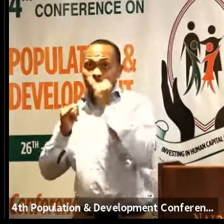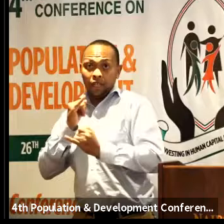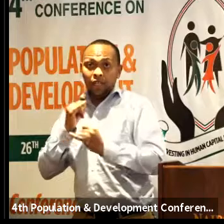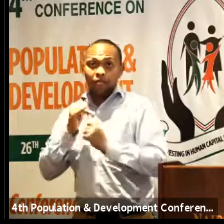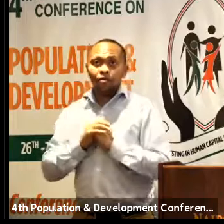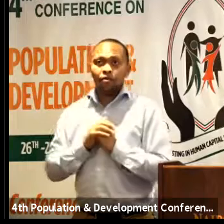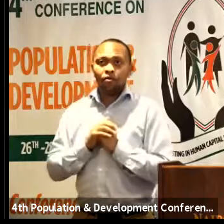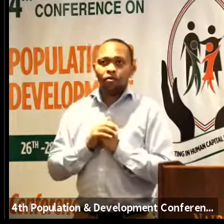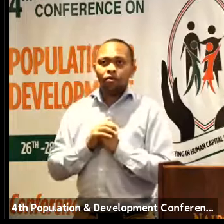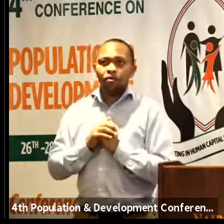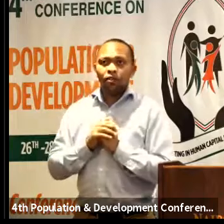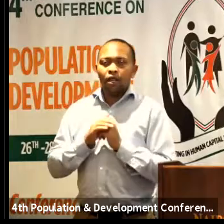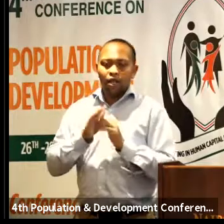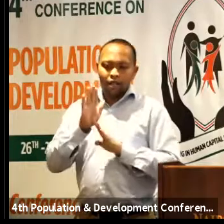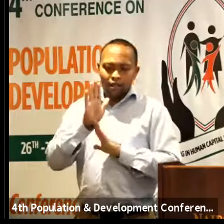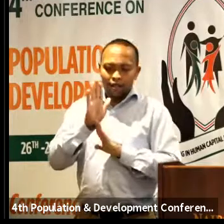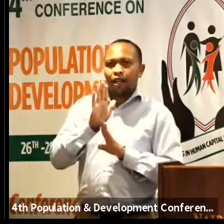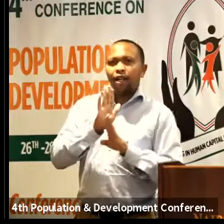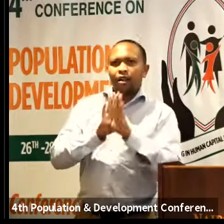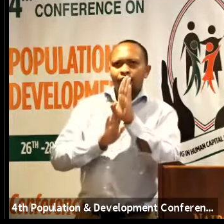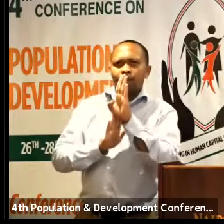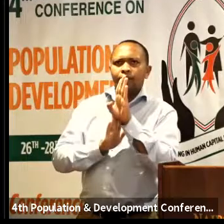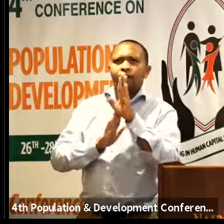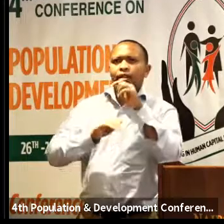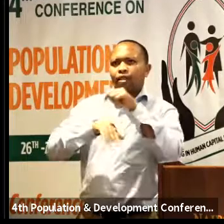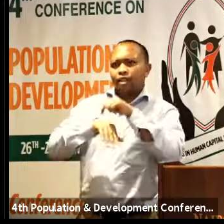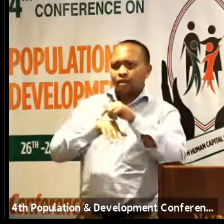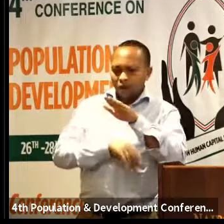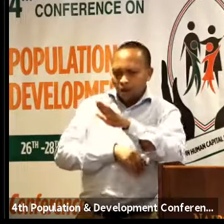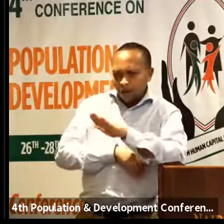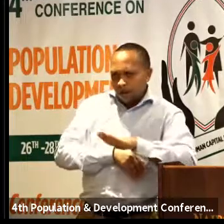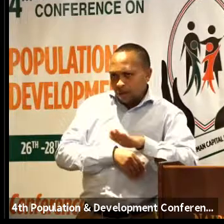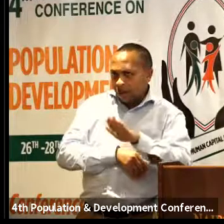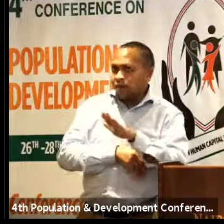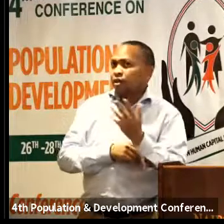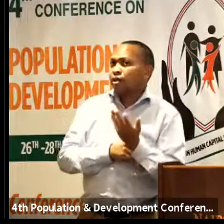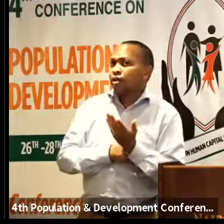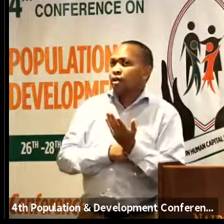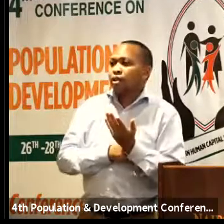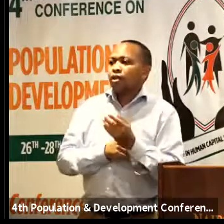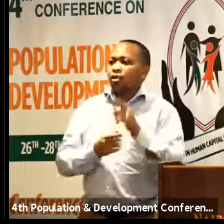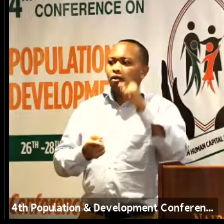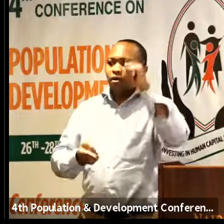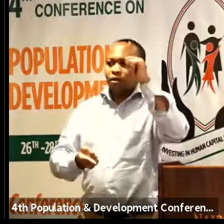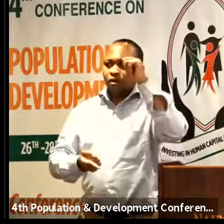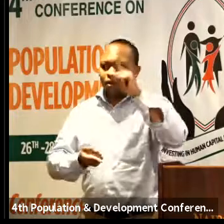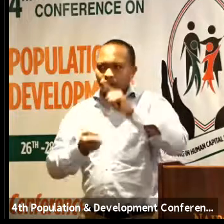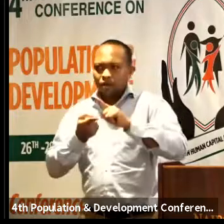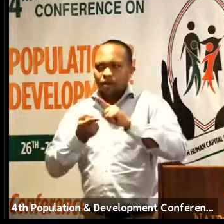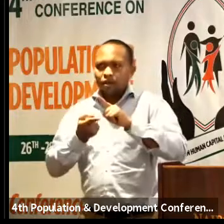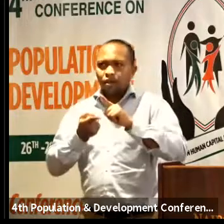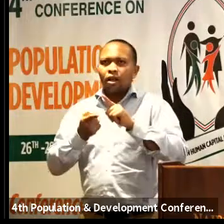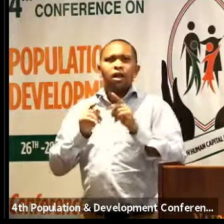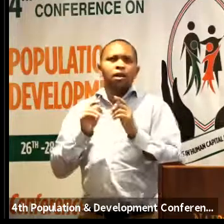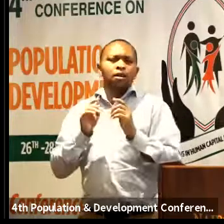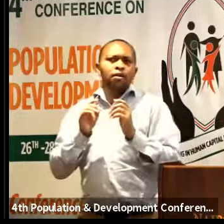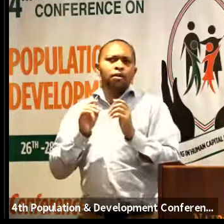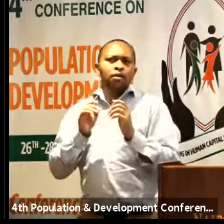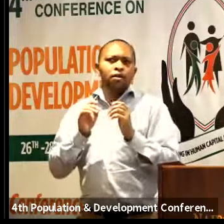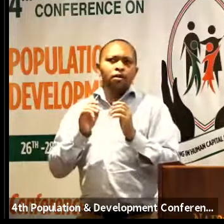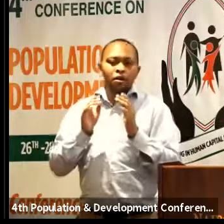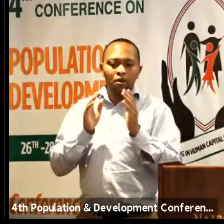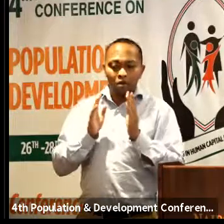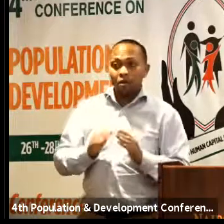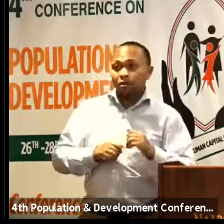balancing development, especially in terms of rural areas, so as to reduce the smuggling and trafficking in persons. We